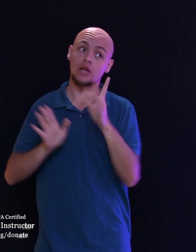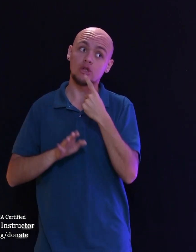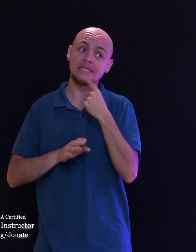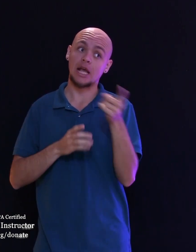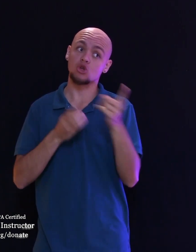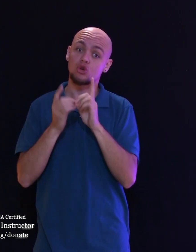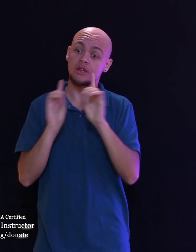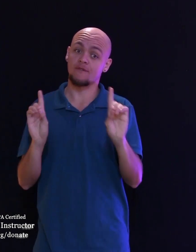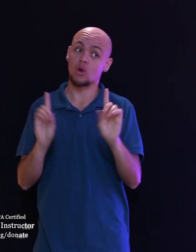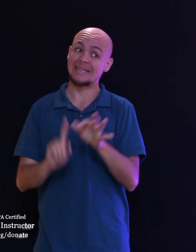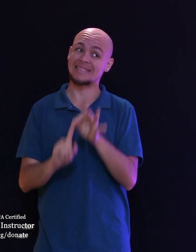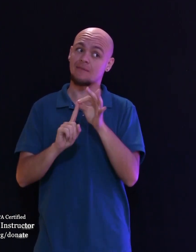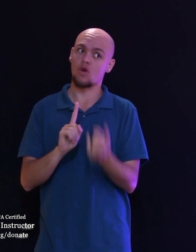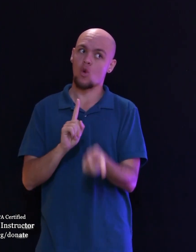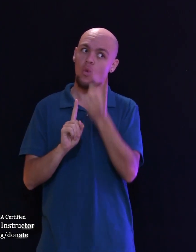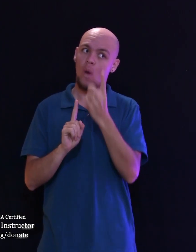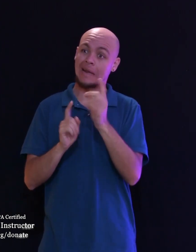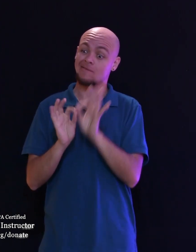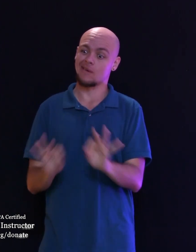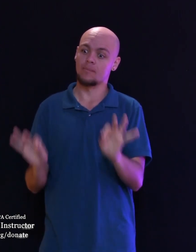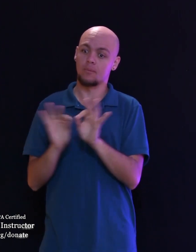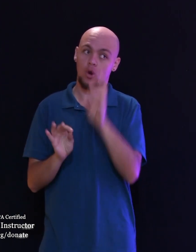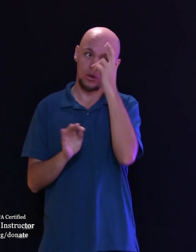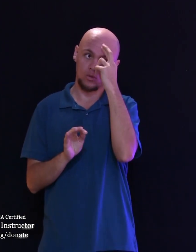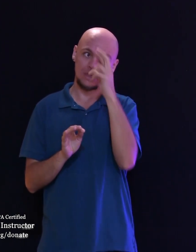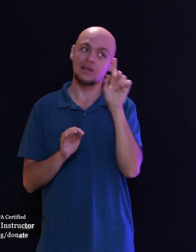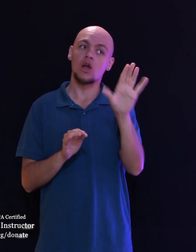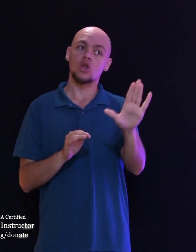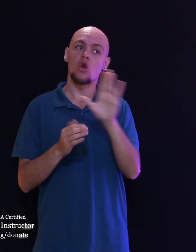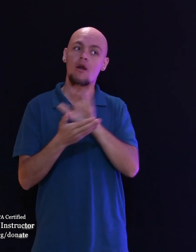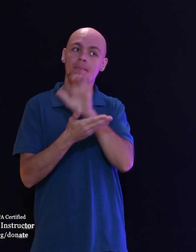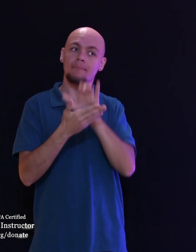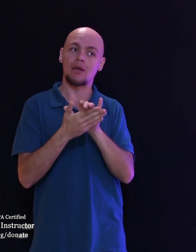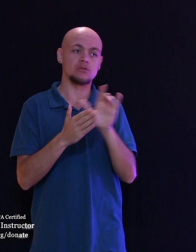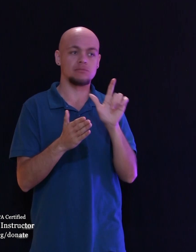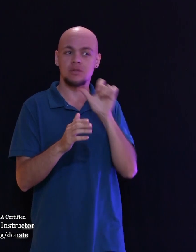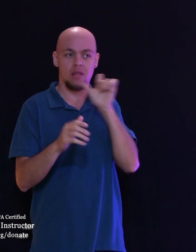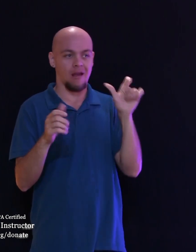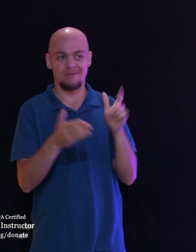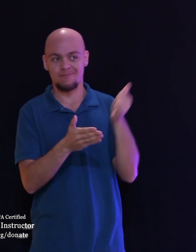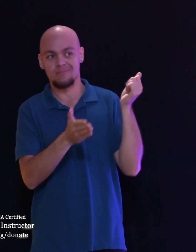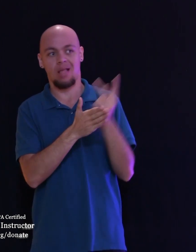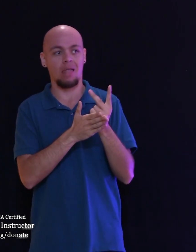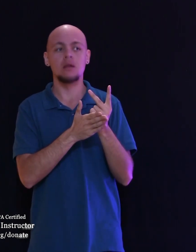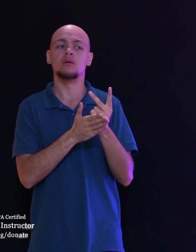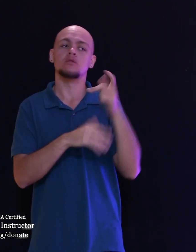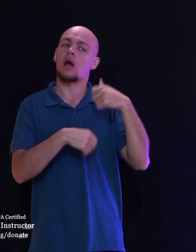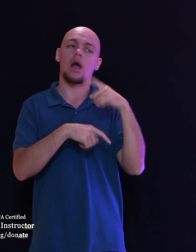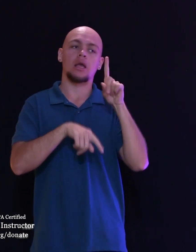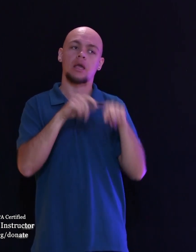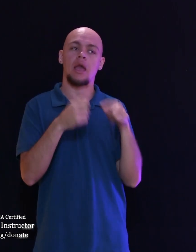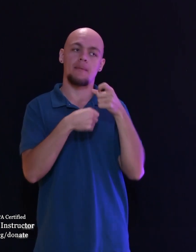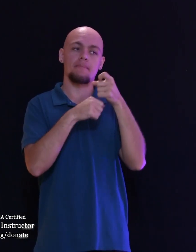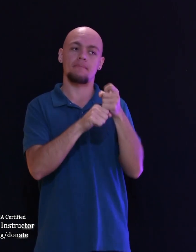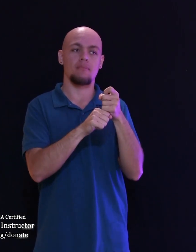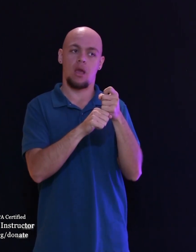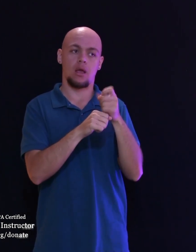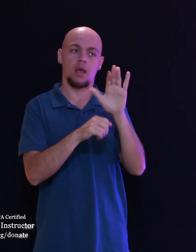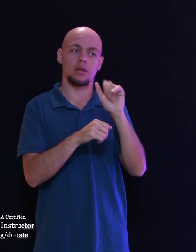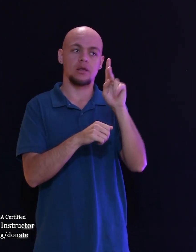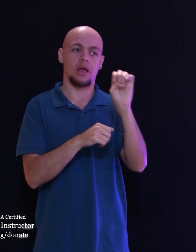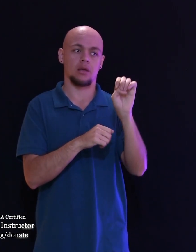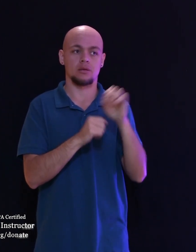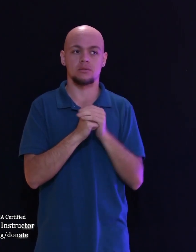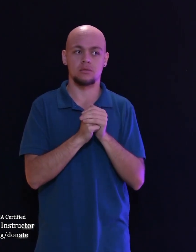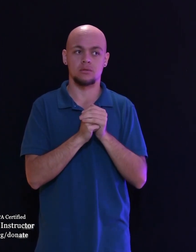you divorced, except for one of these reasons, your marriage is invalid, so I can't make you a cake. They're never going to stop and ask them,